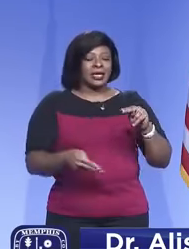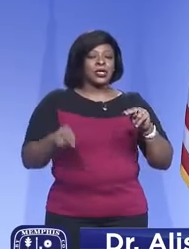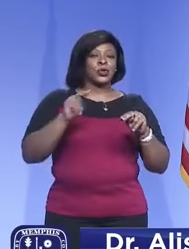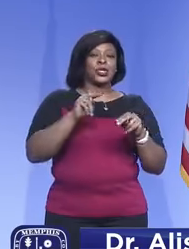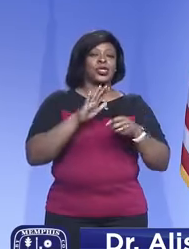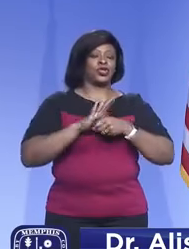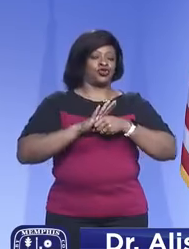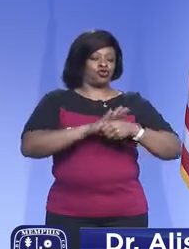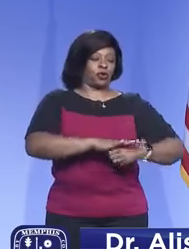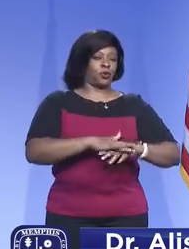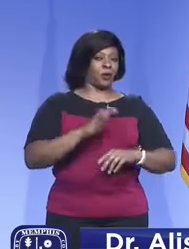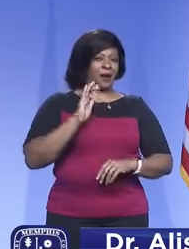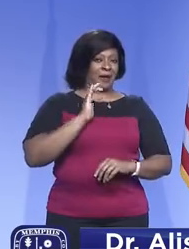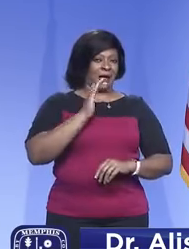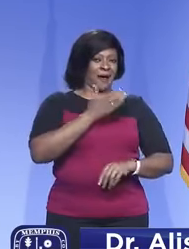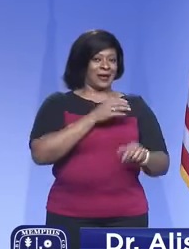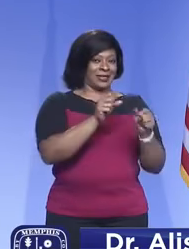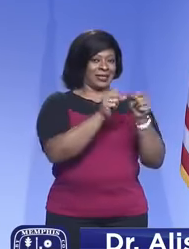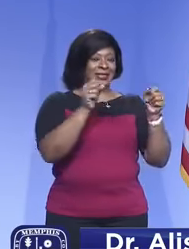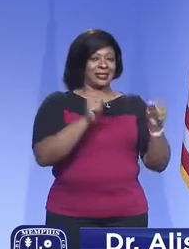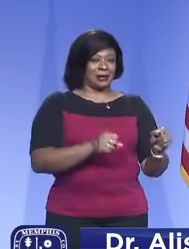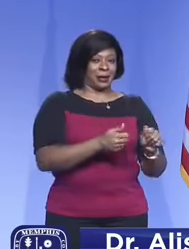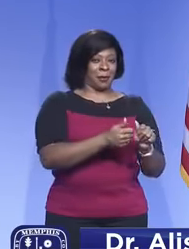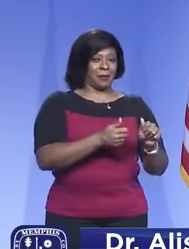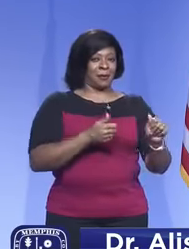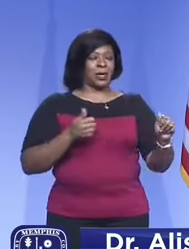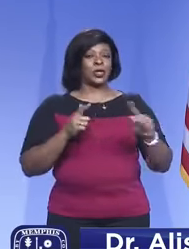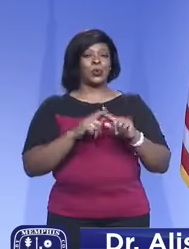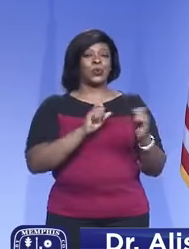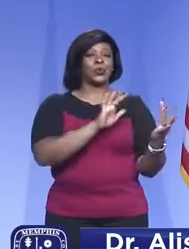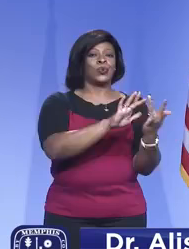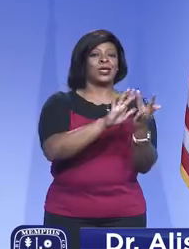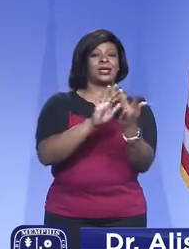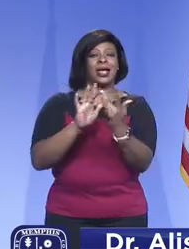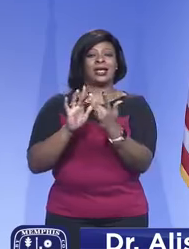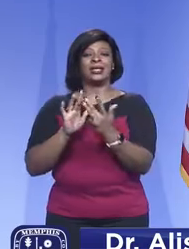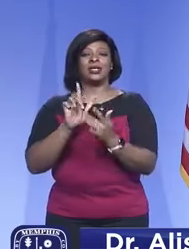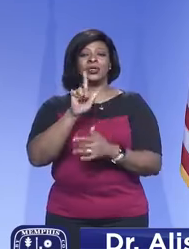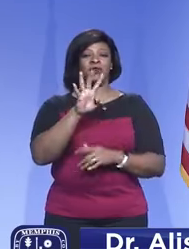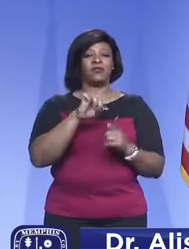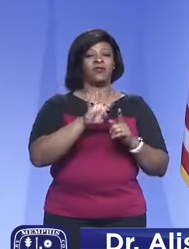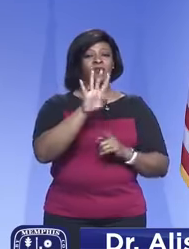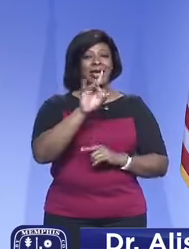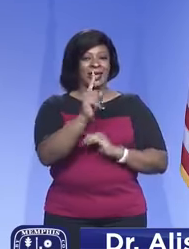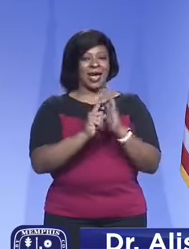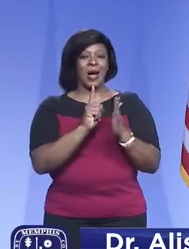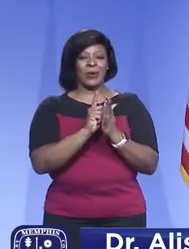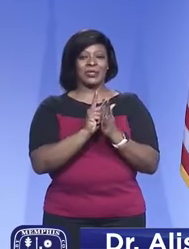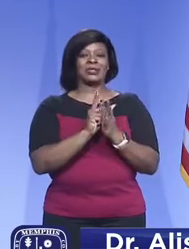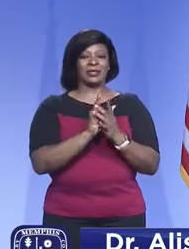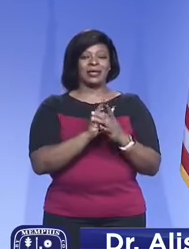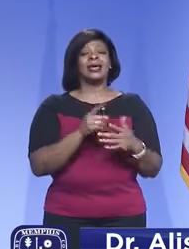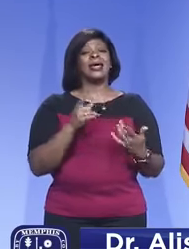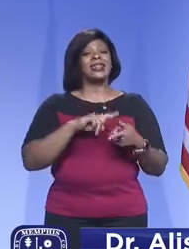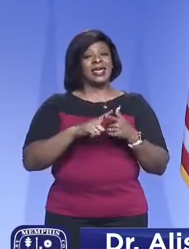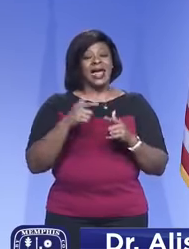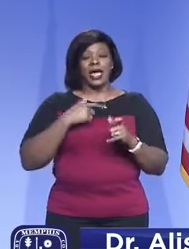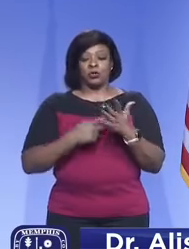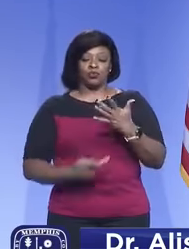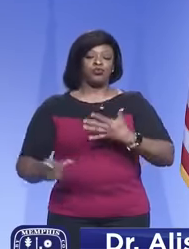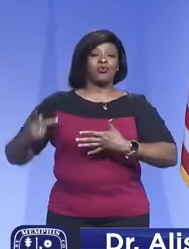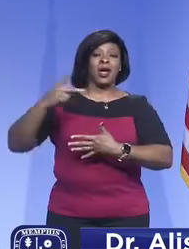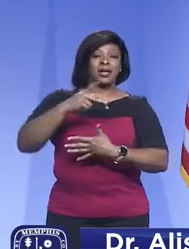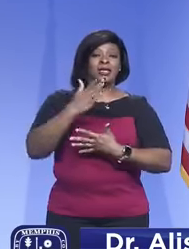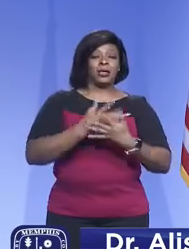stress on our system and our ability to reach out in 24 to 48 hours. And we also then had to